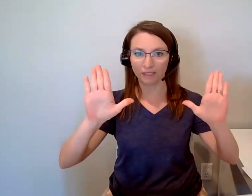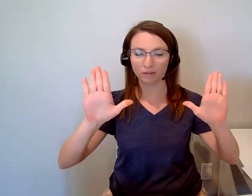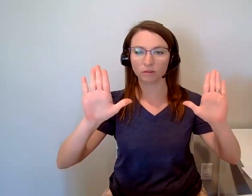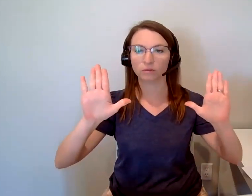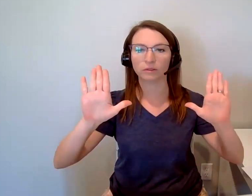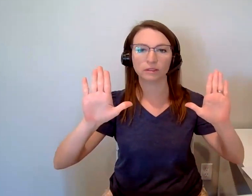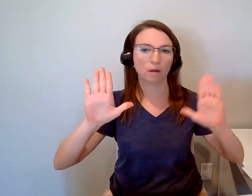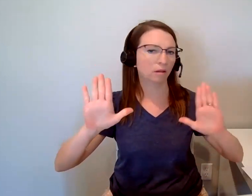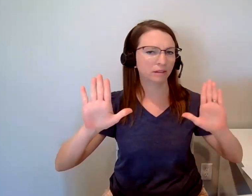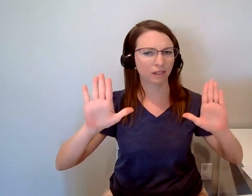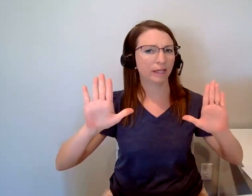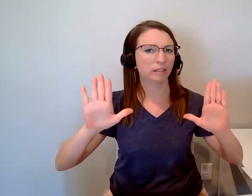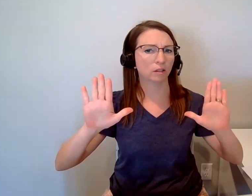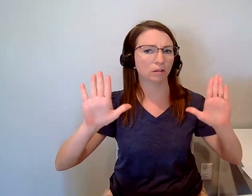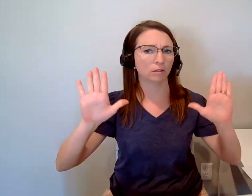So you'll notice all signs are